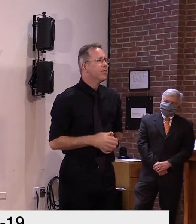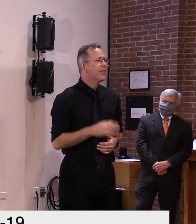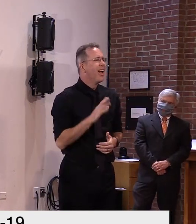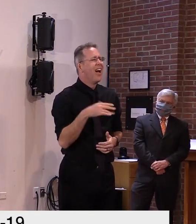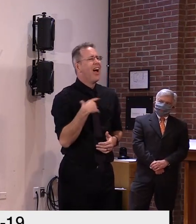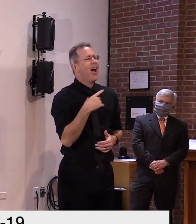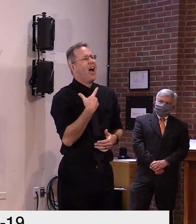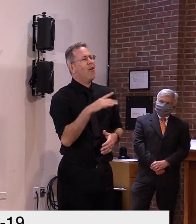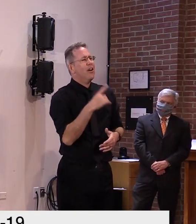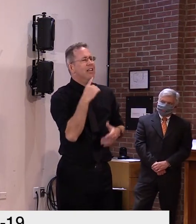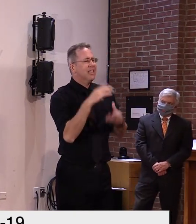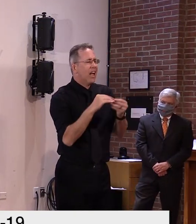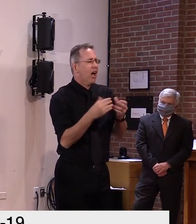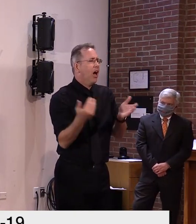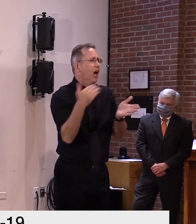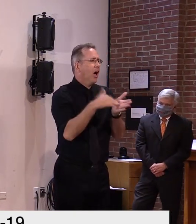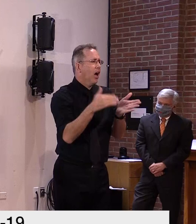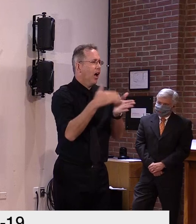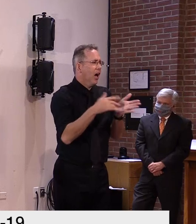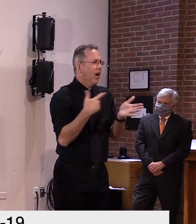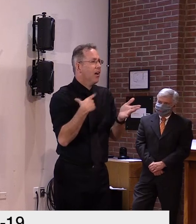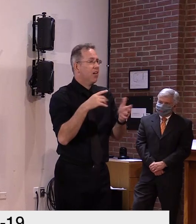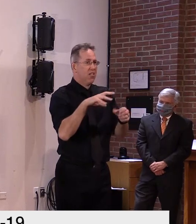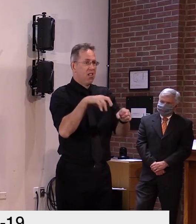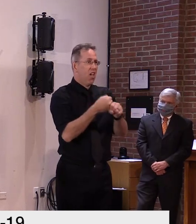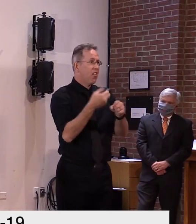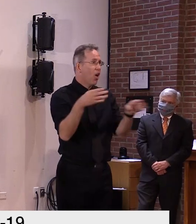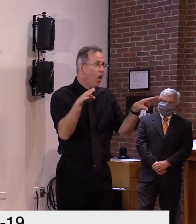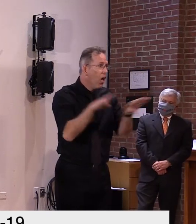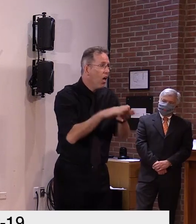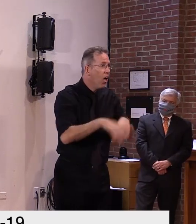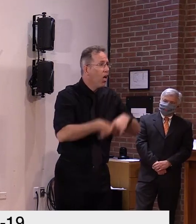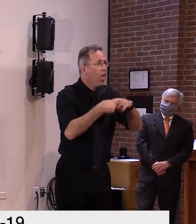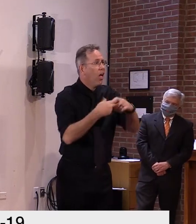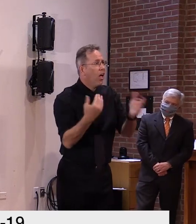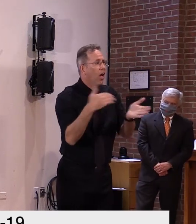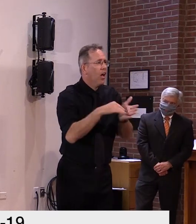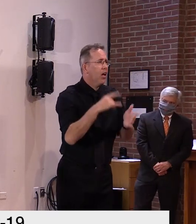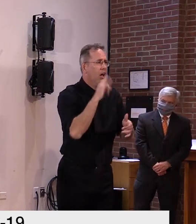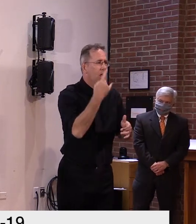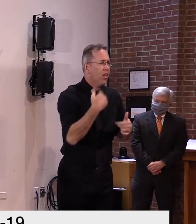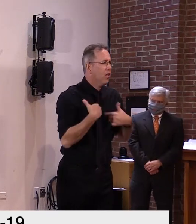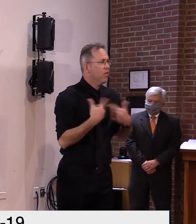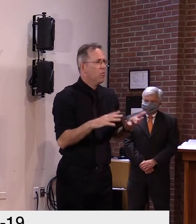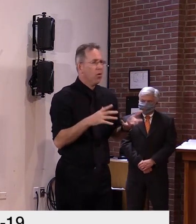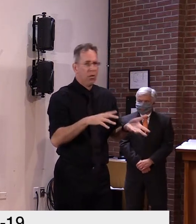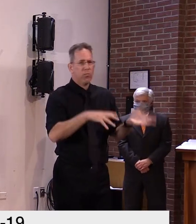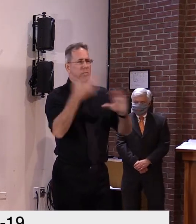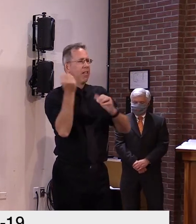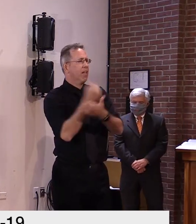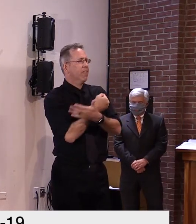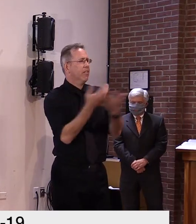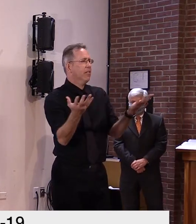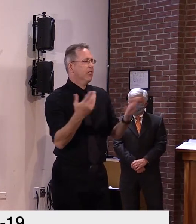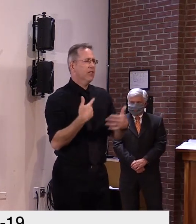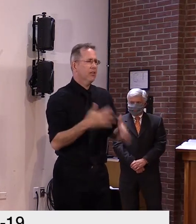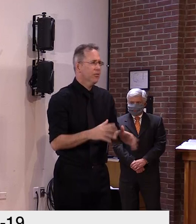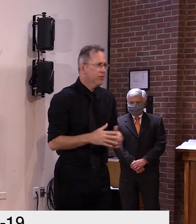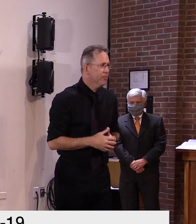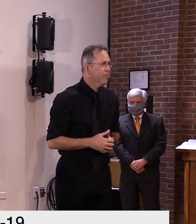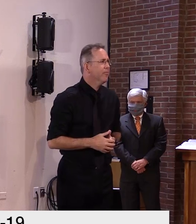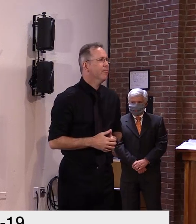again, so I understand where they're coming from. They're very disruptive to everyone. They're very disruptive to the